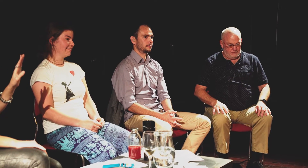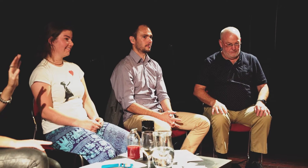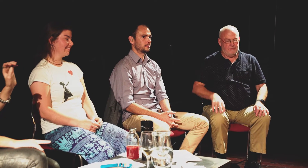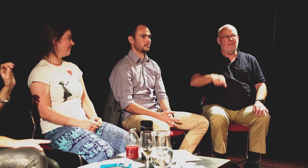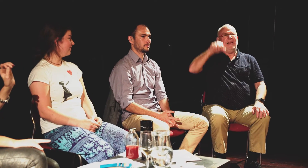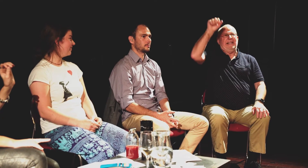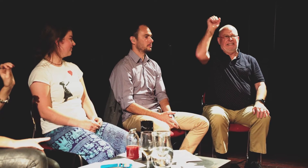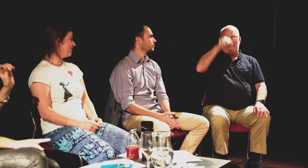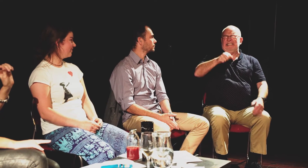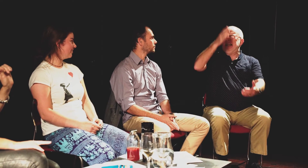Yes.